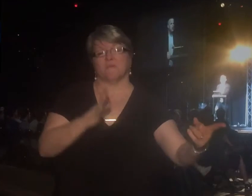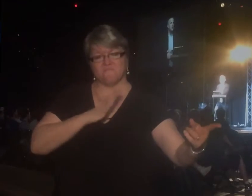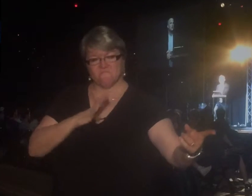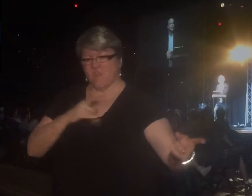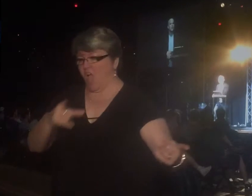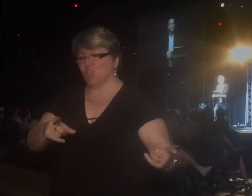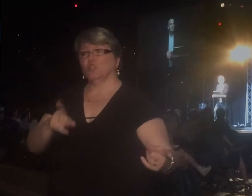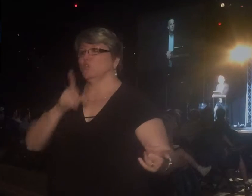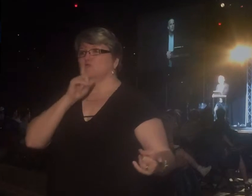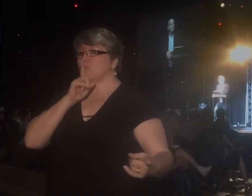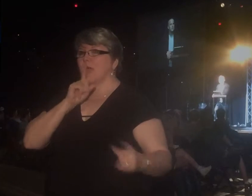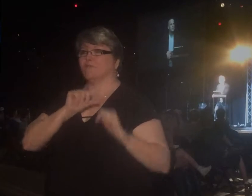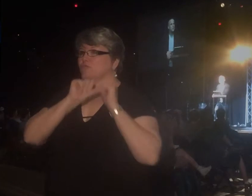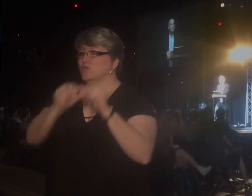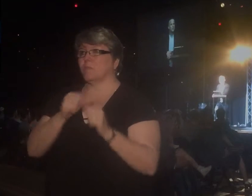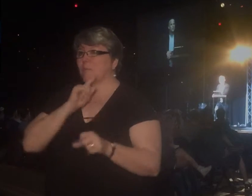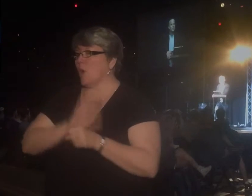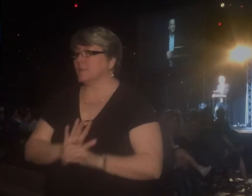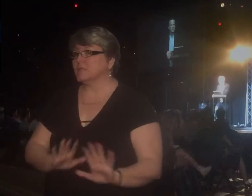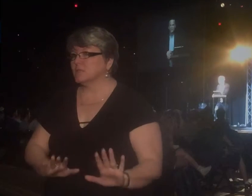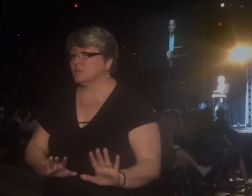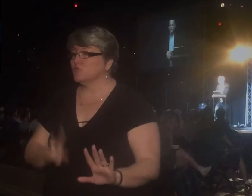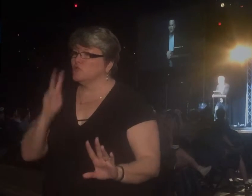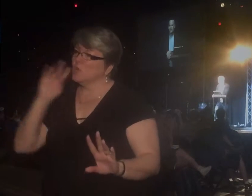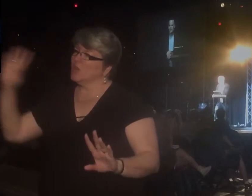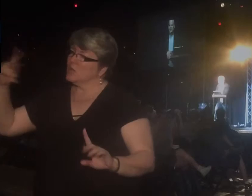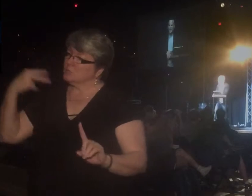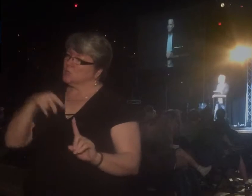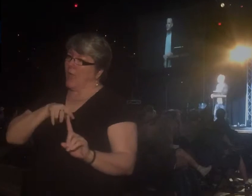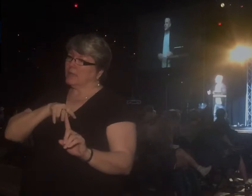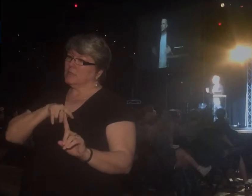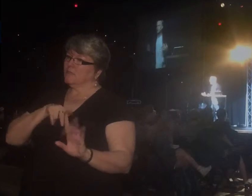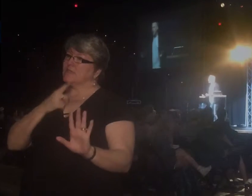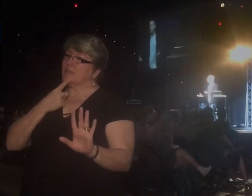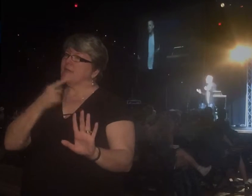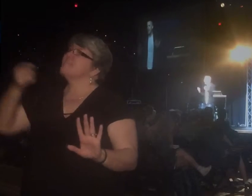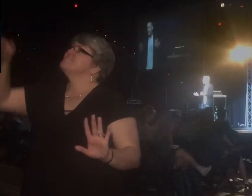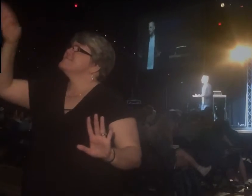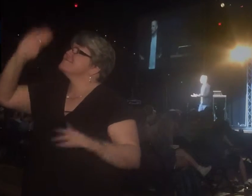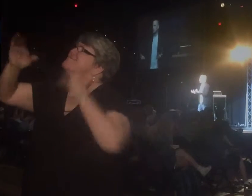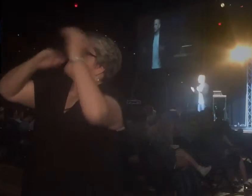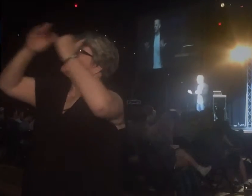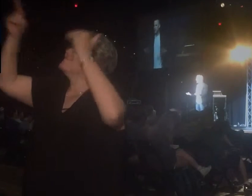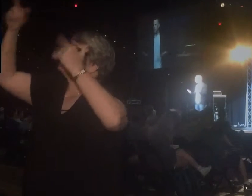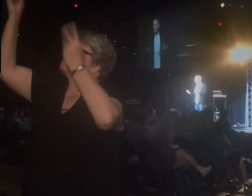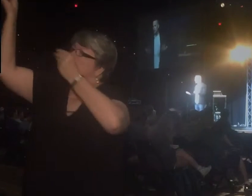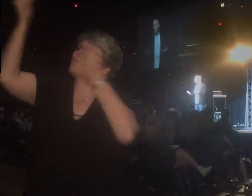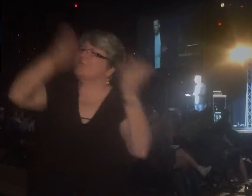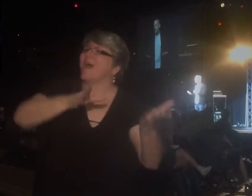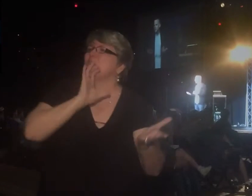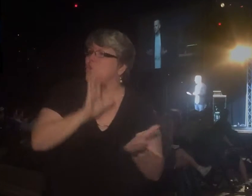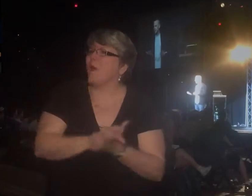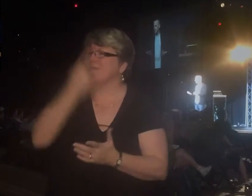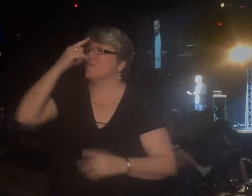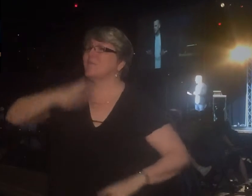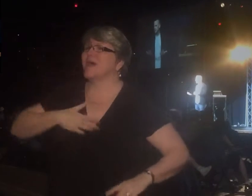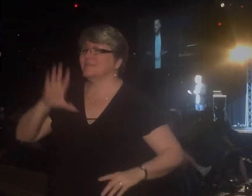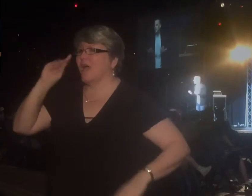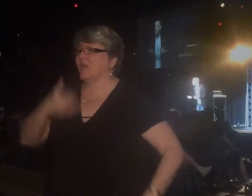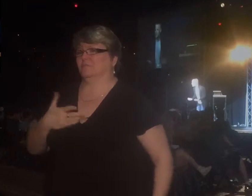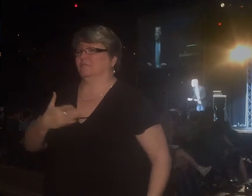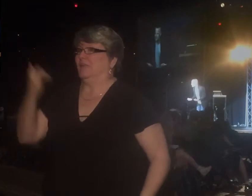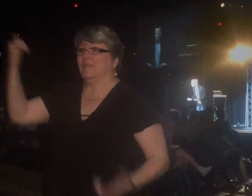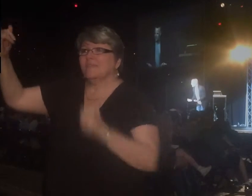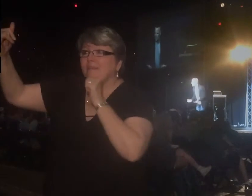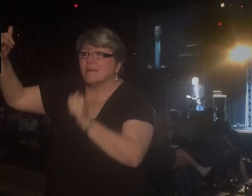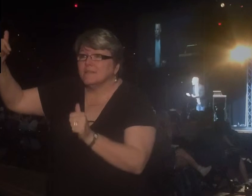you're free from my oath. Do you hear the perspective? He says, the God of heaven will provide a wife for my son.